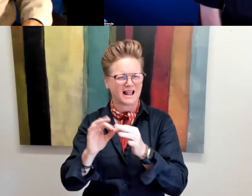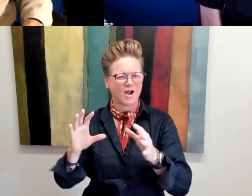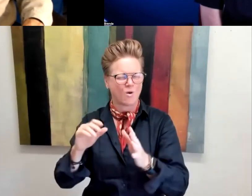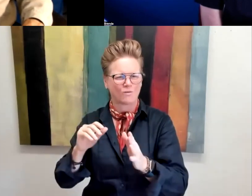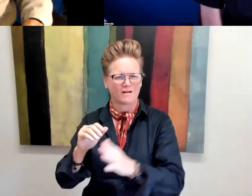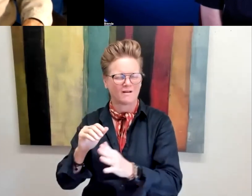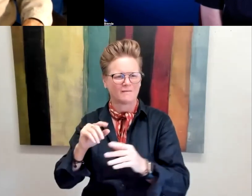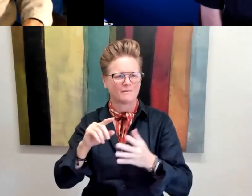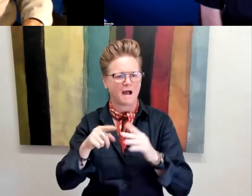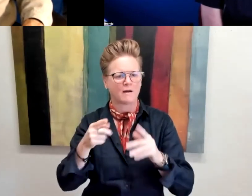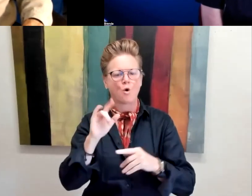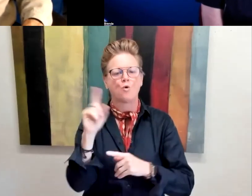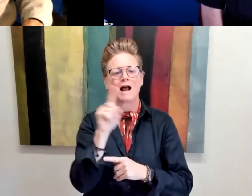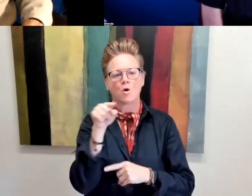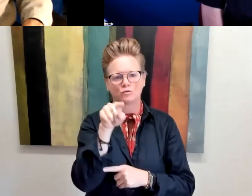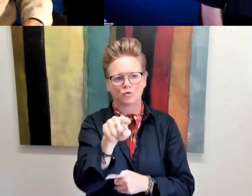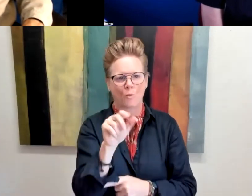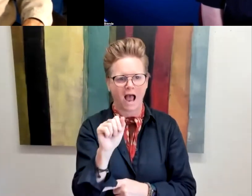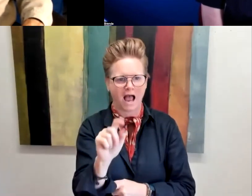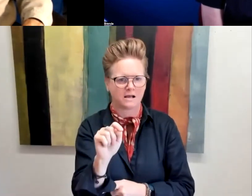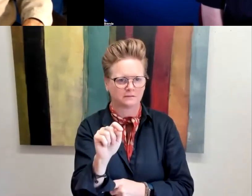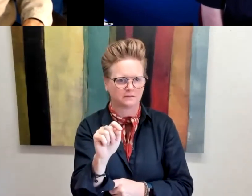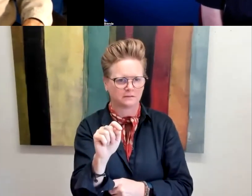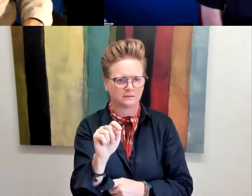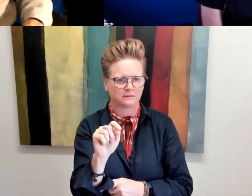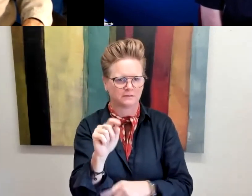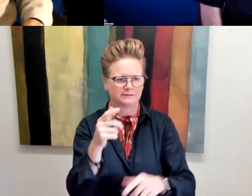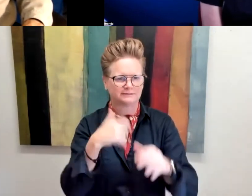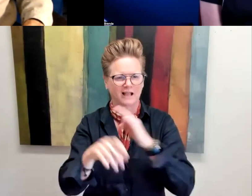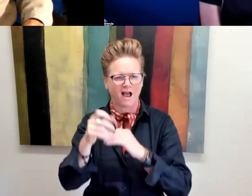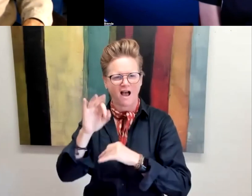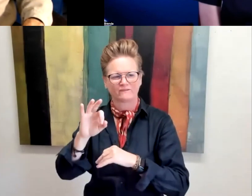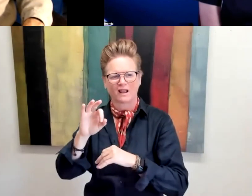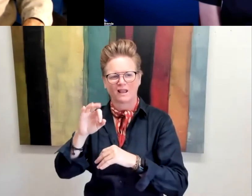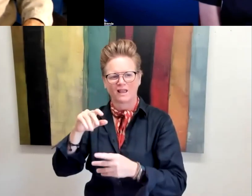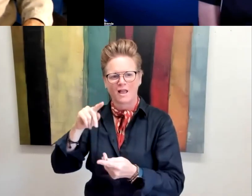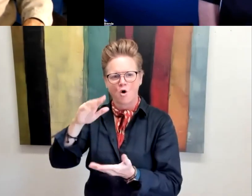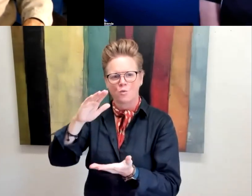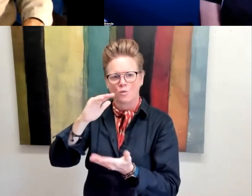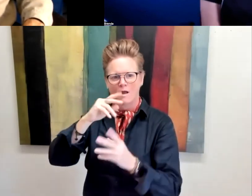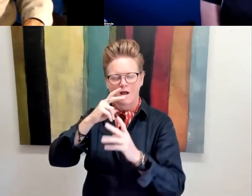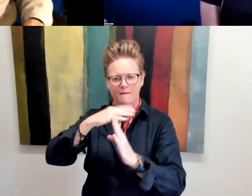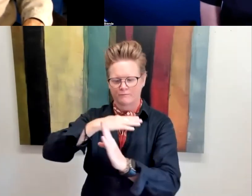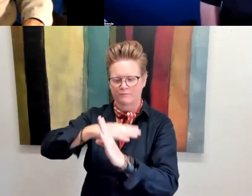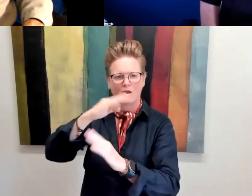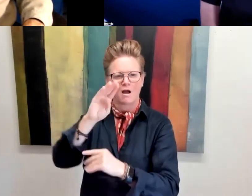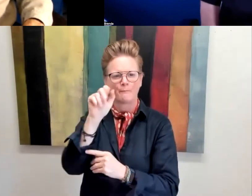We have, letting go of the number. Where are you at? Instead